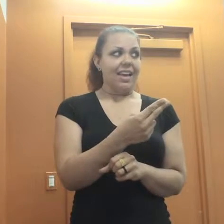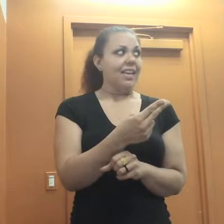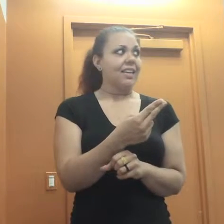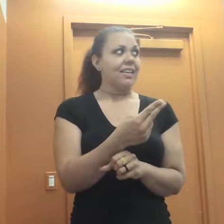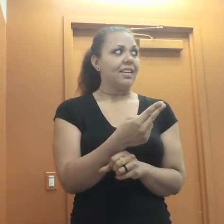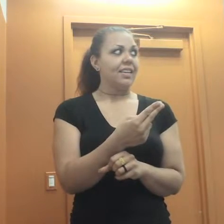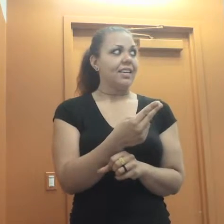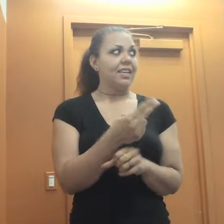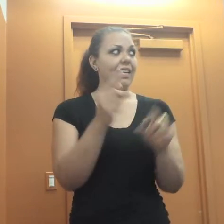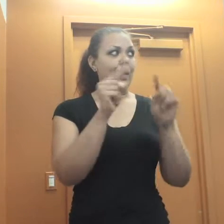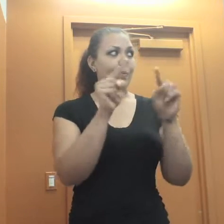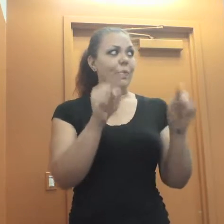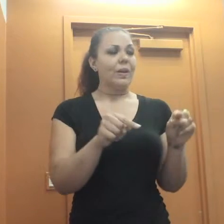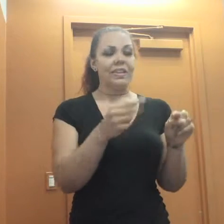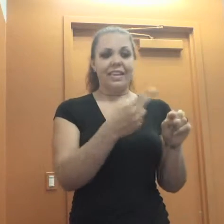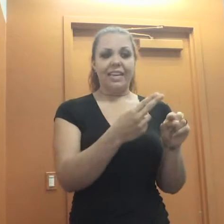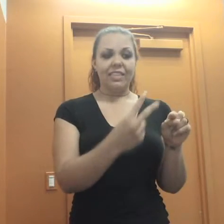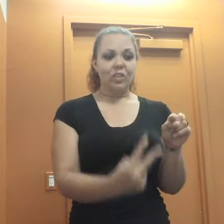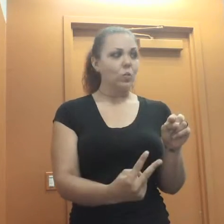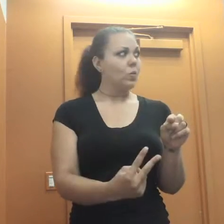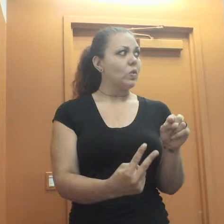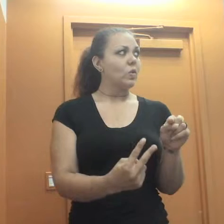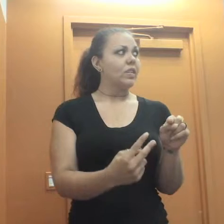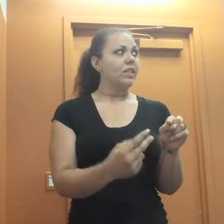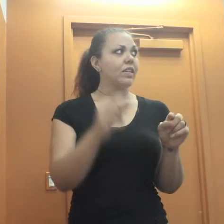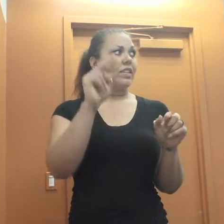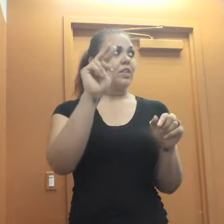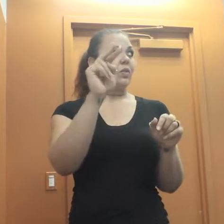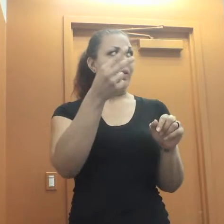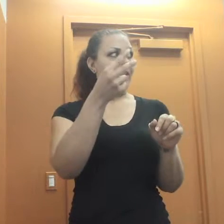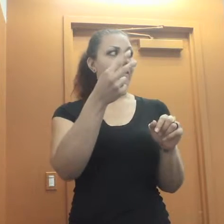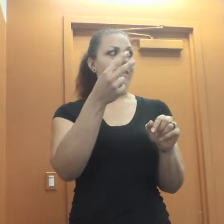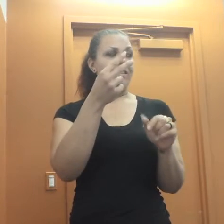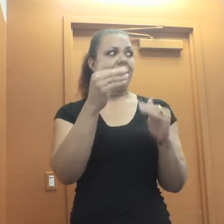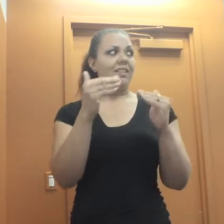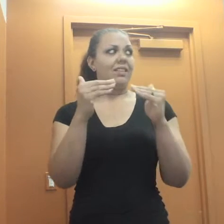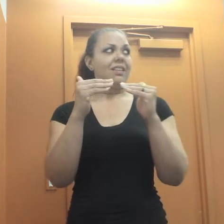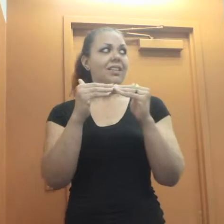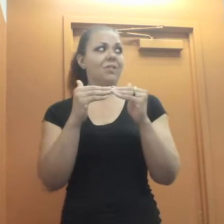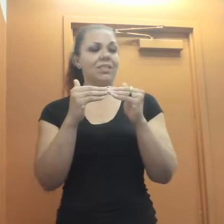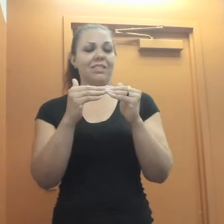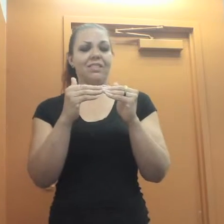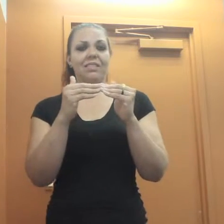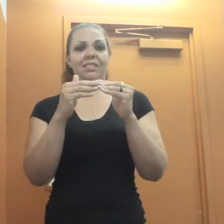by 10.5 and divided by 1.25. Which equals 0.178.